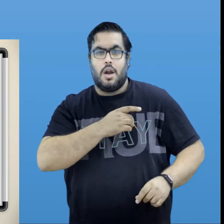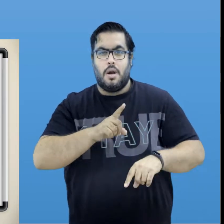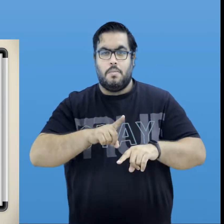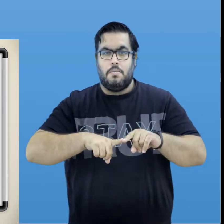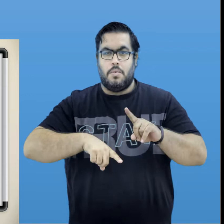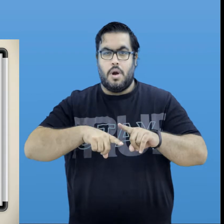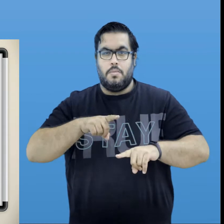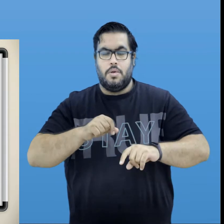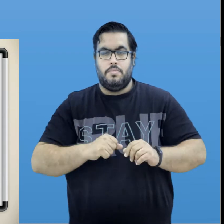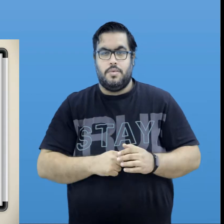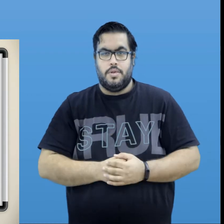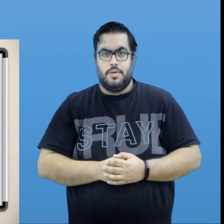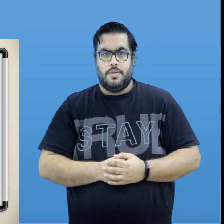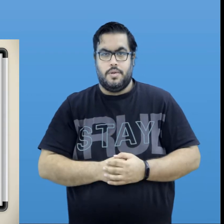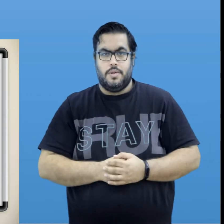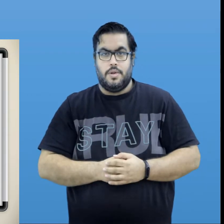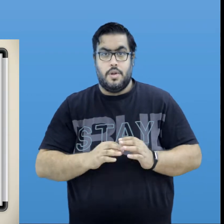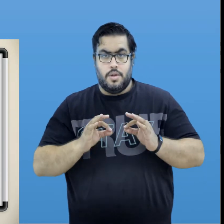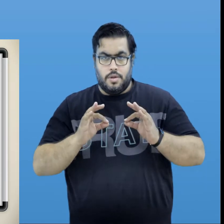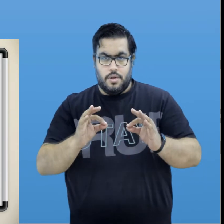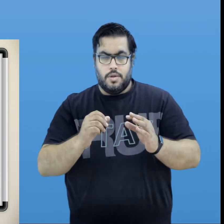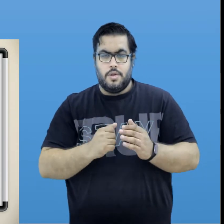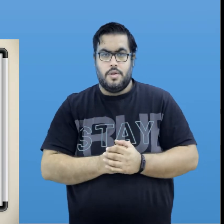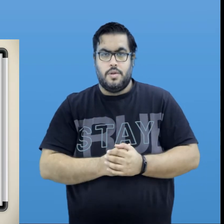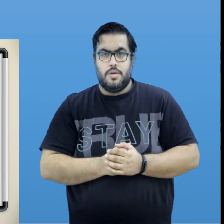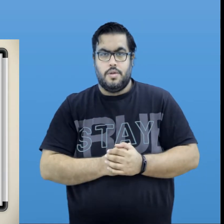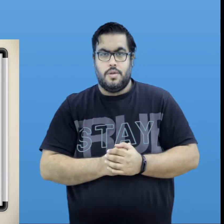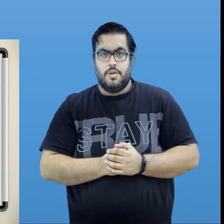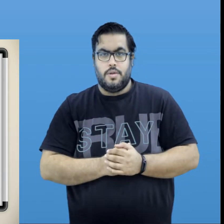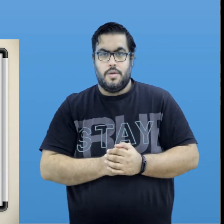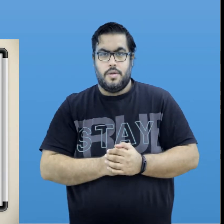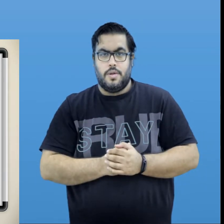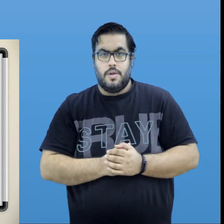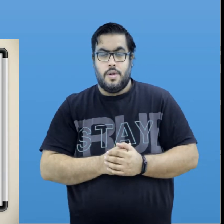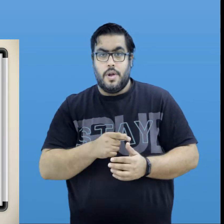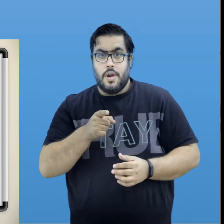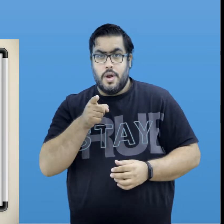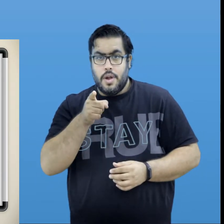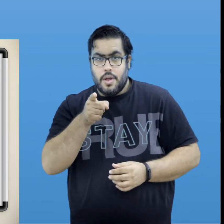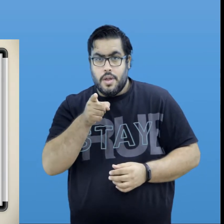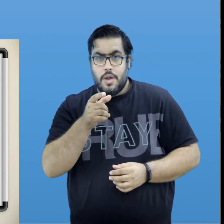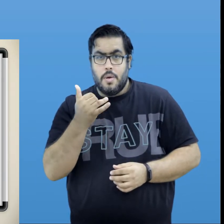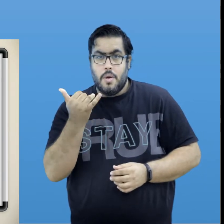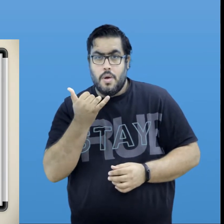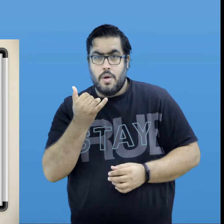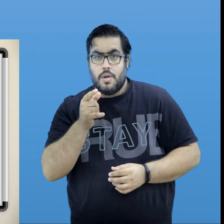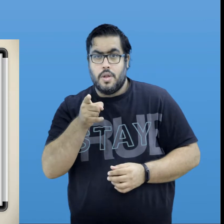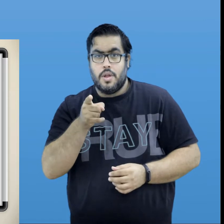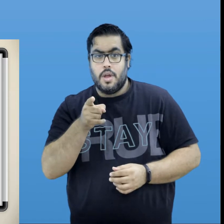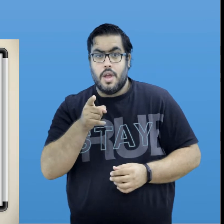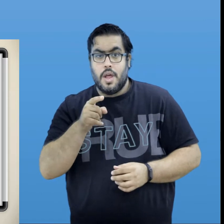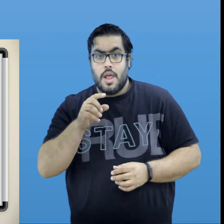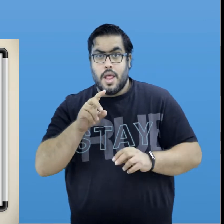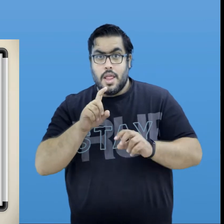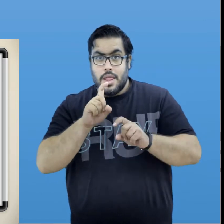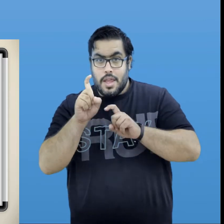to an adjective, and etc. So let's practice in the workbook, page 4.